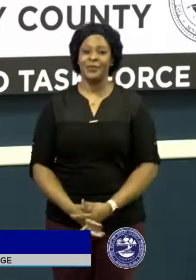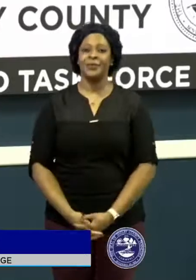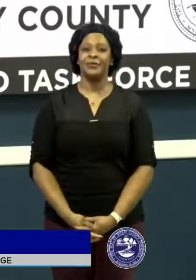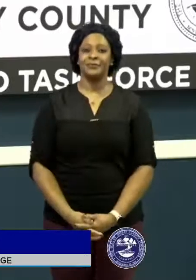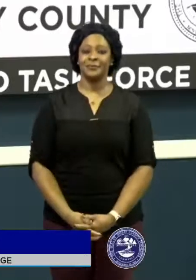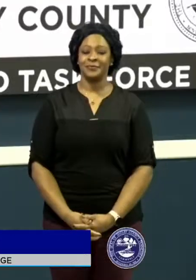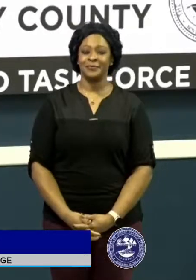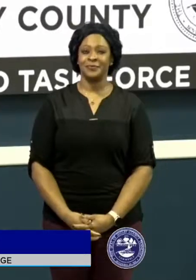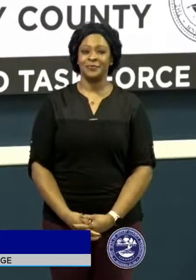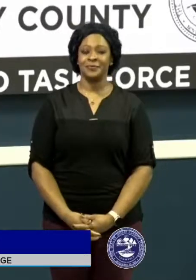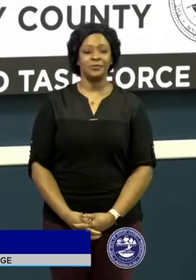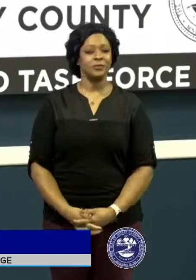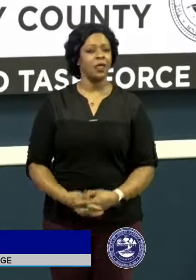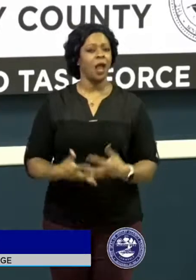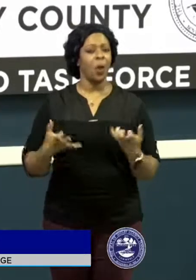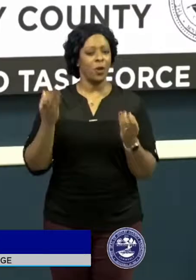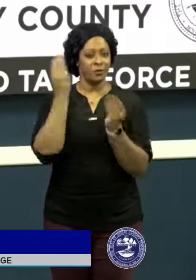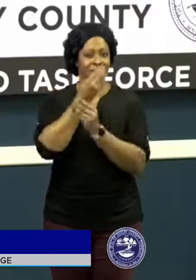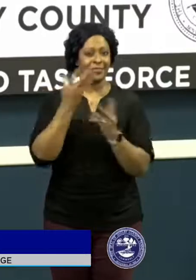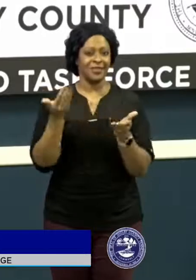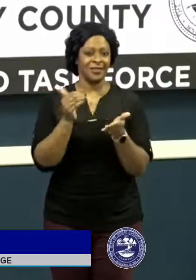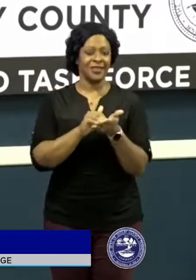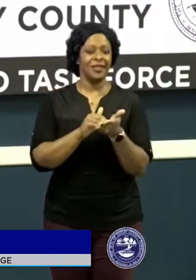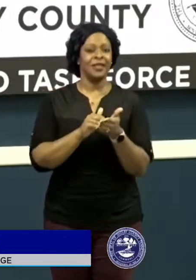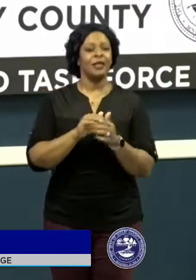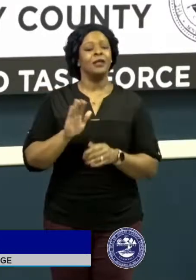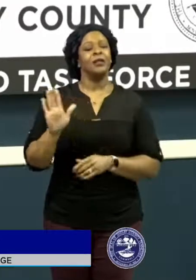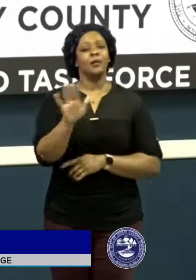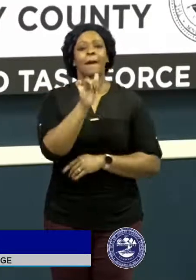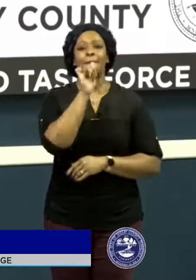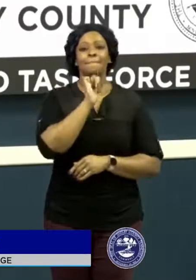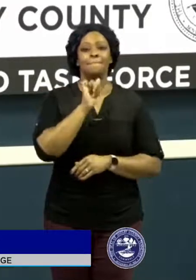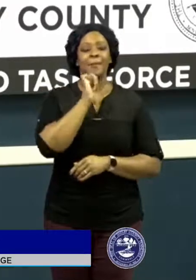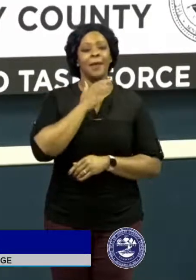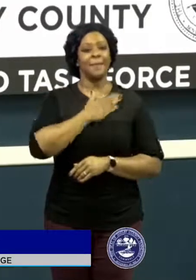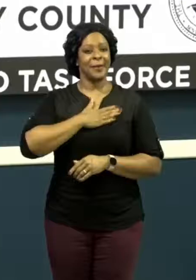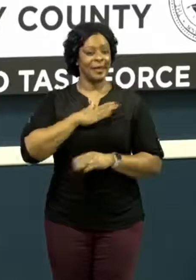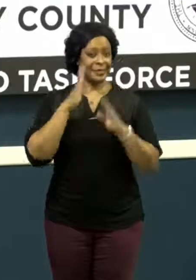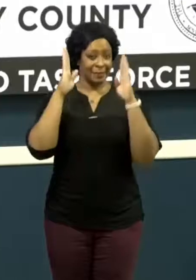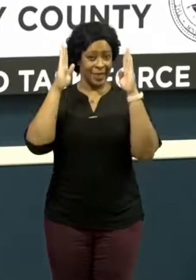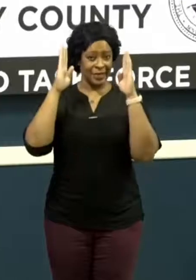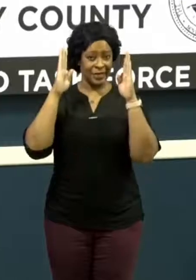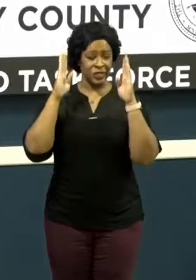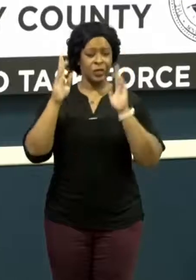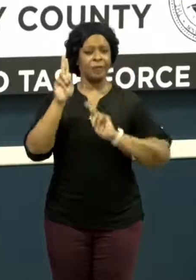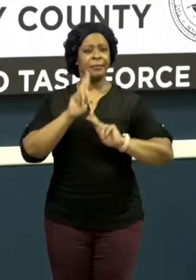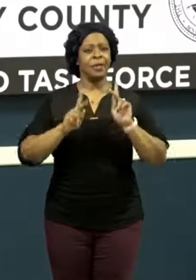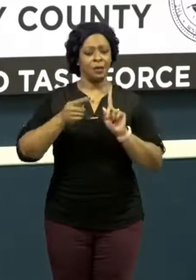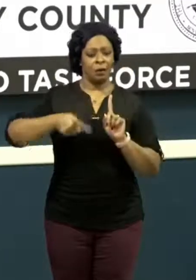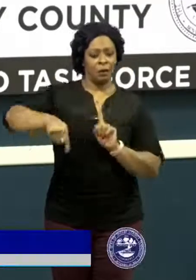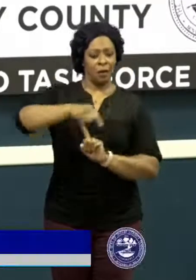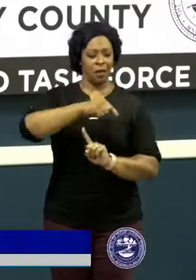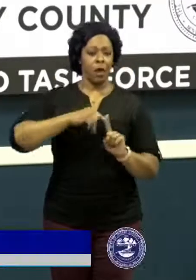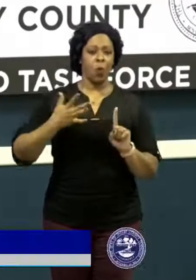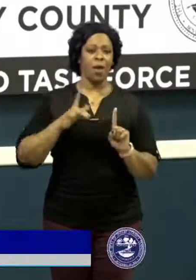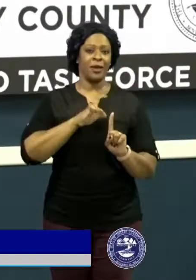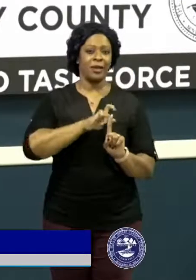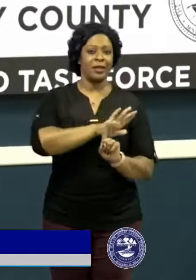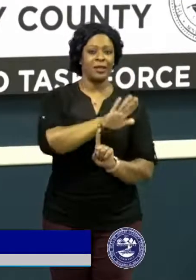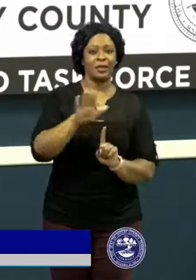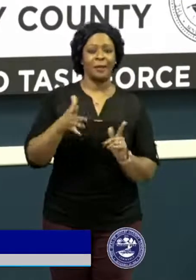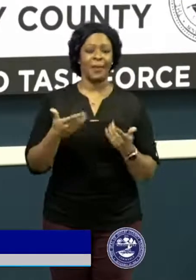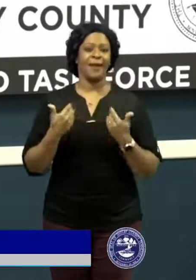I'll just mention again, I ask everybody's patience and everybody to pay attention. to people around them and what needs there might